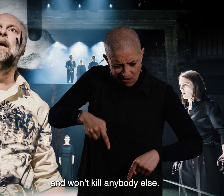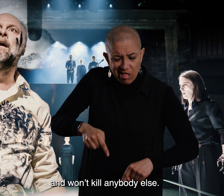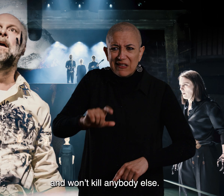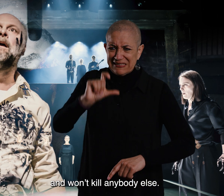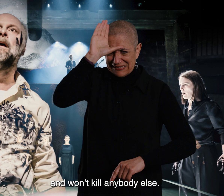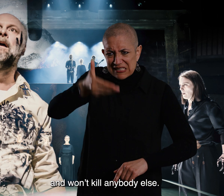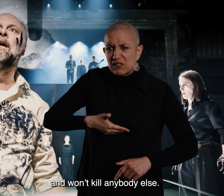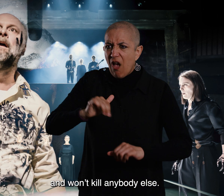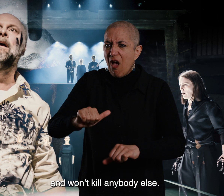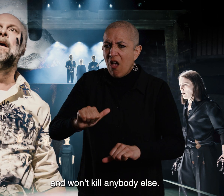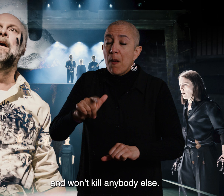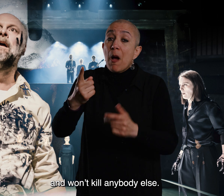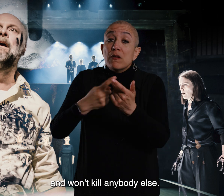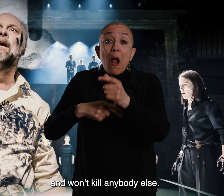and won't kill anybody else.